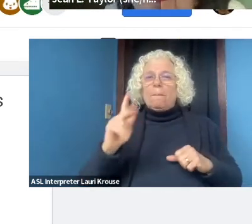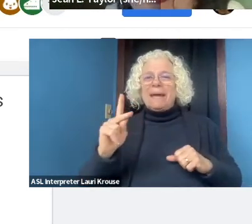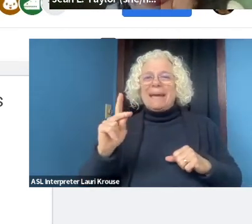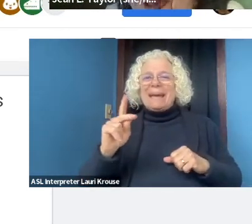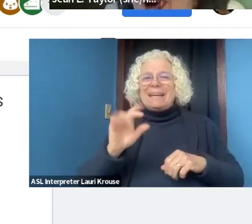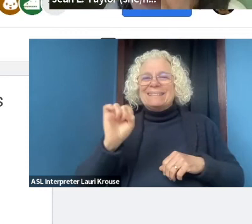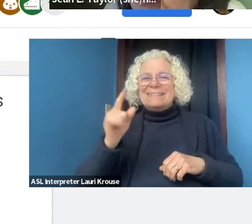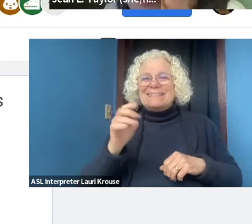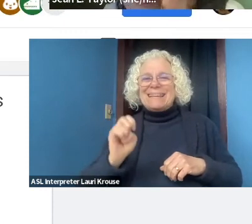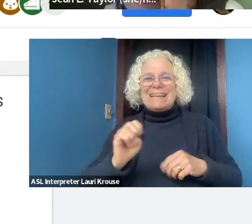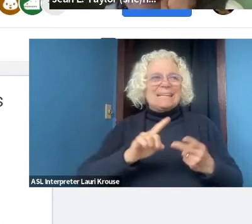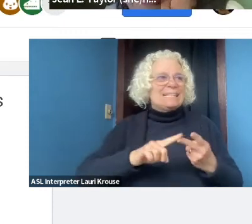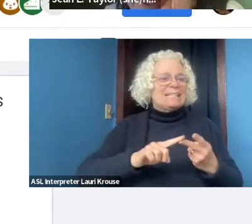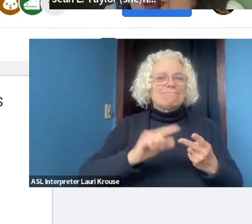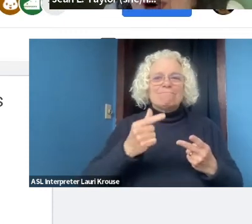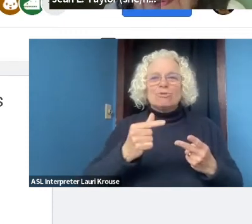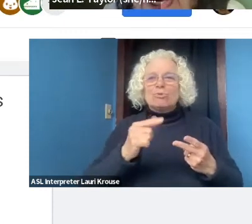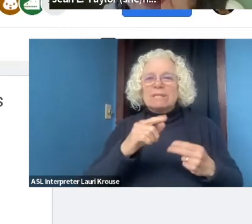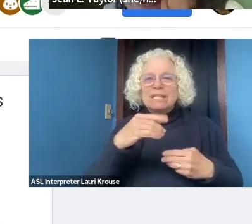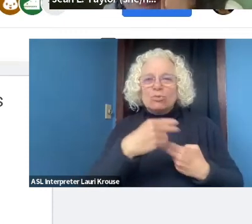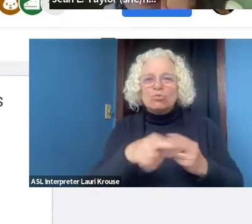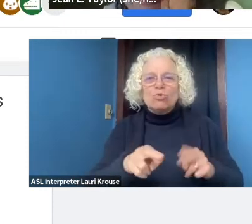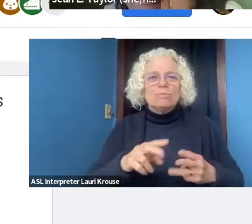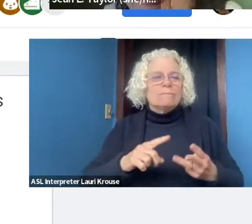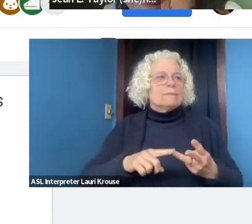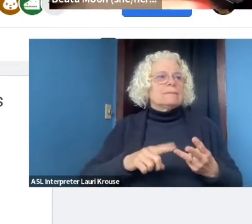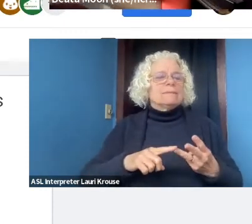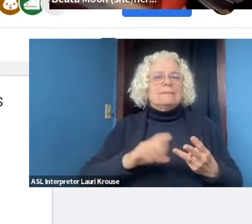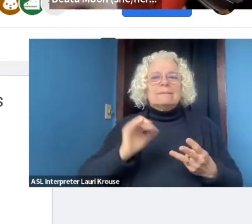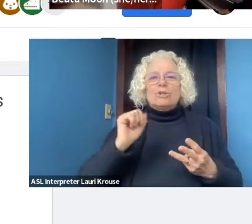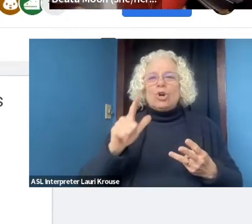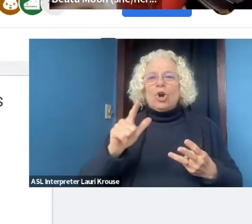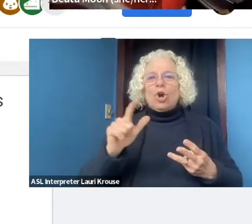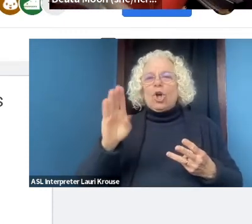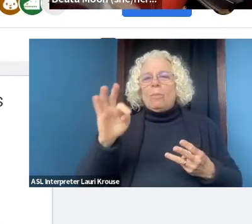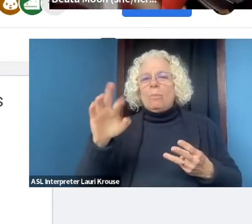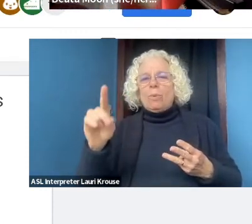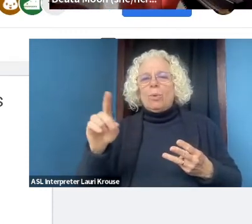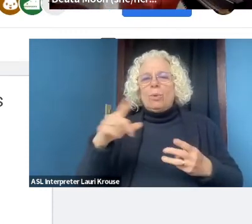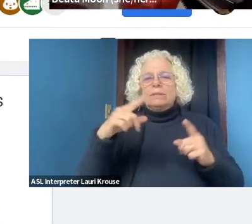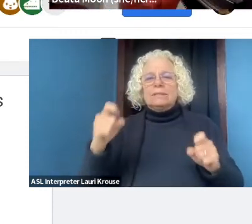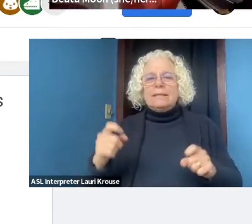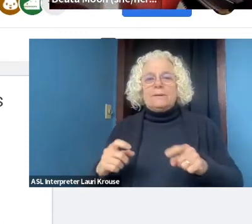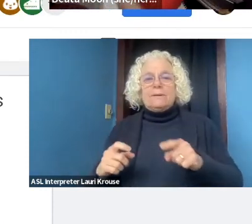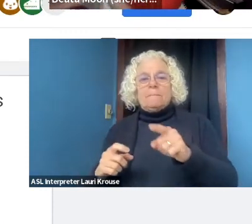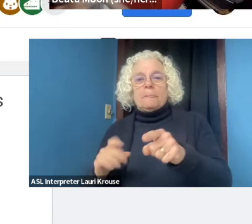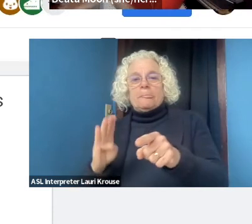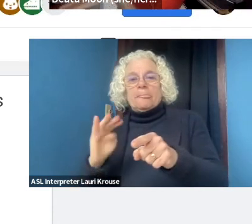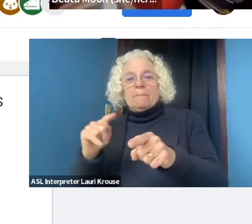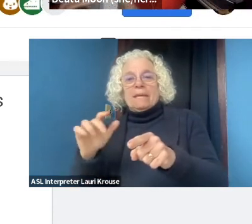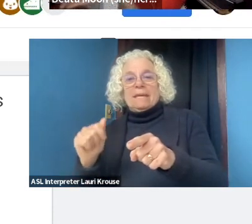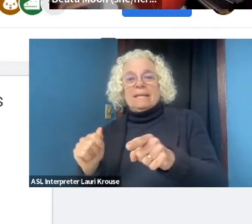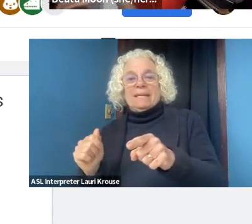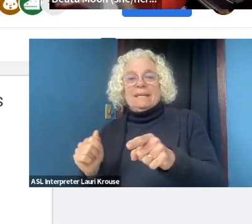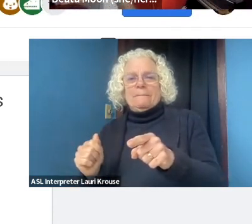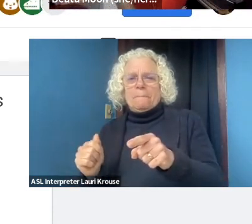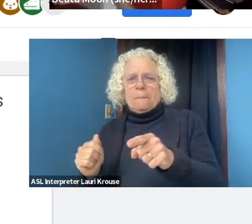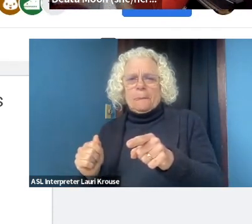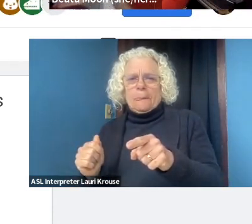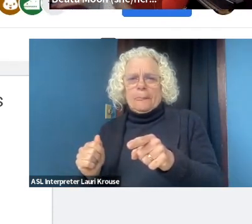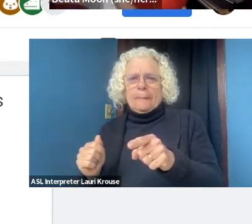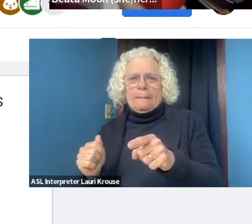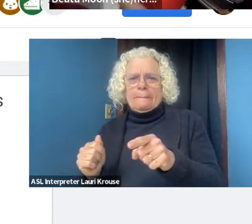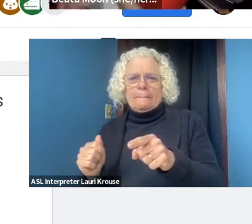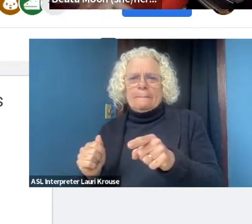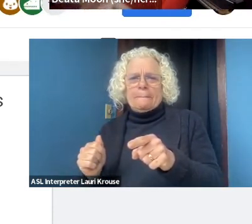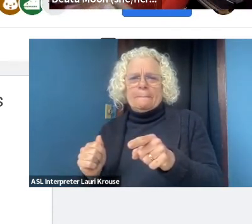rooms, call boards, water bottles. Right. They used a shoe rack with, where the material shoe